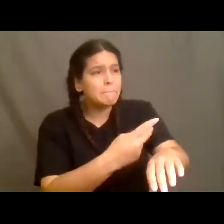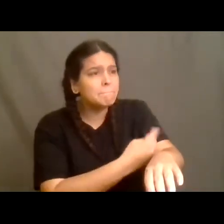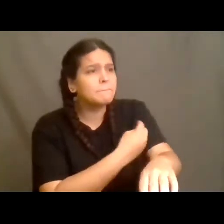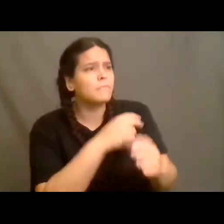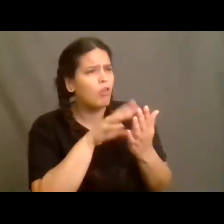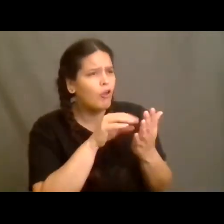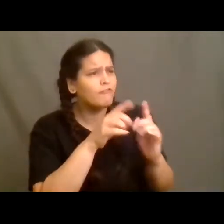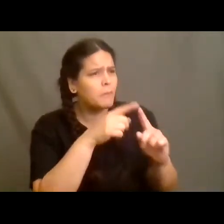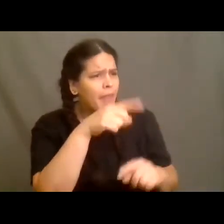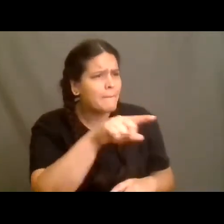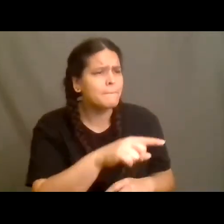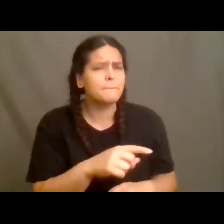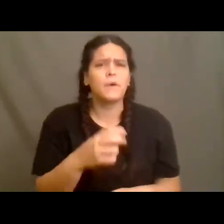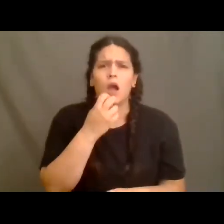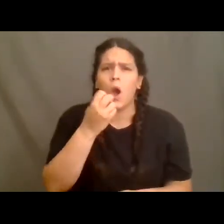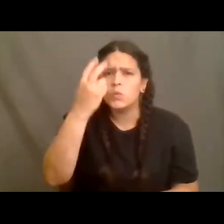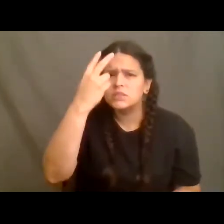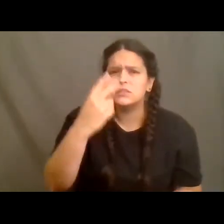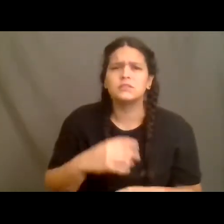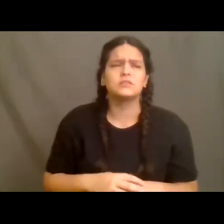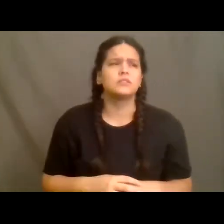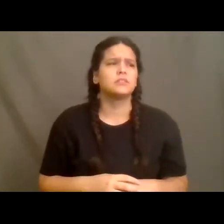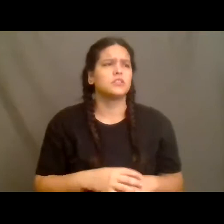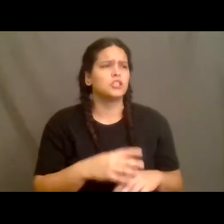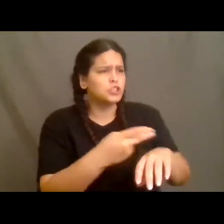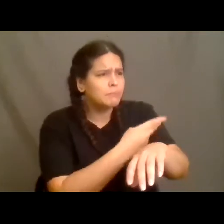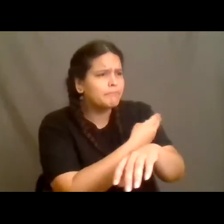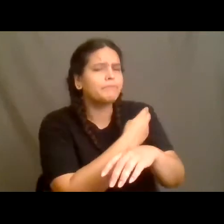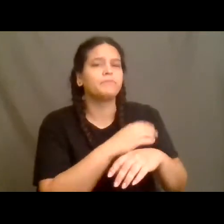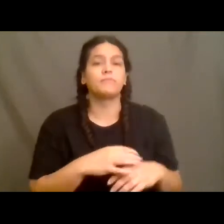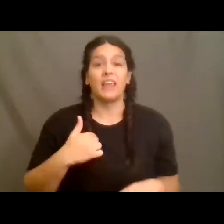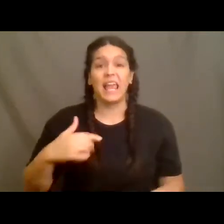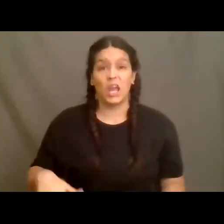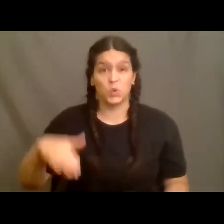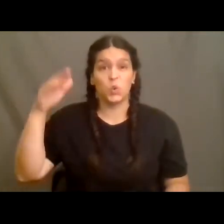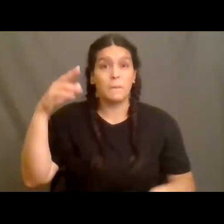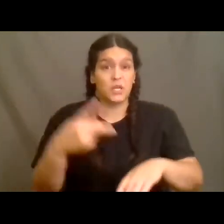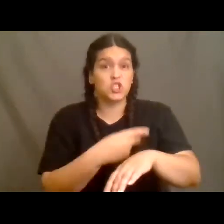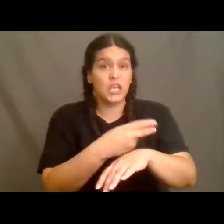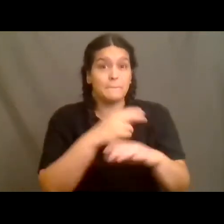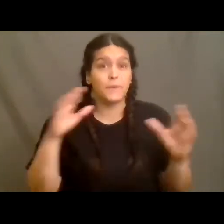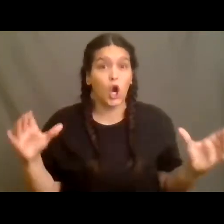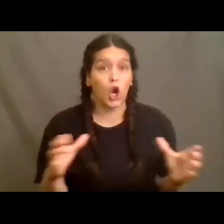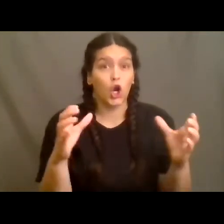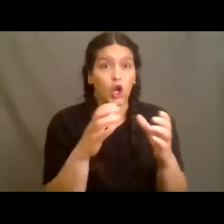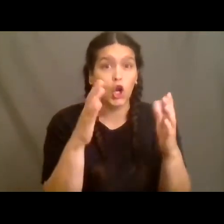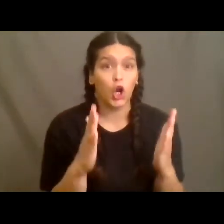is it, the goats and the sheep, you know, and I grew up a sheep herder. So, you know, one of the things